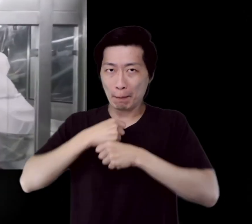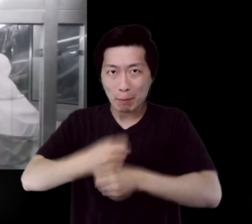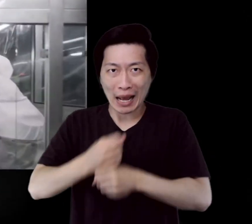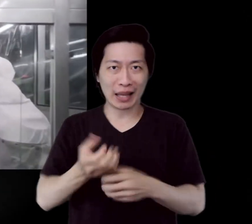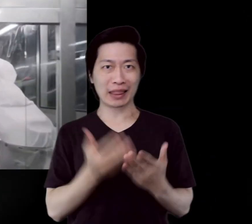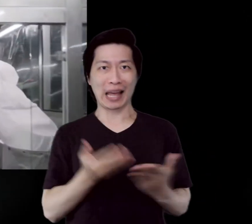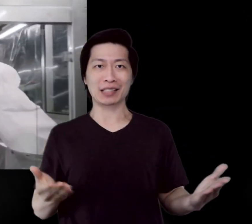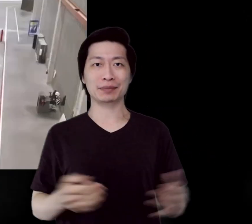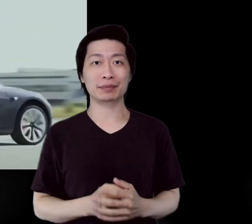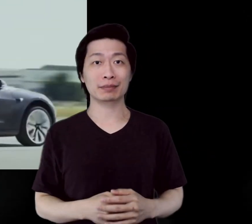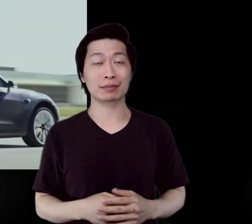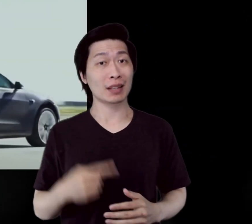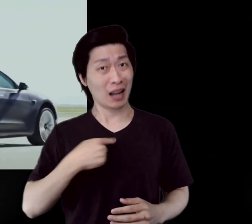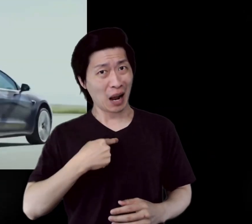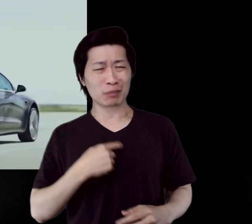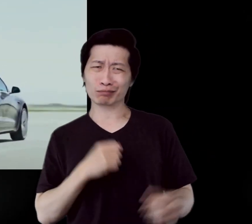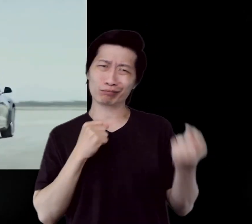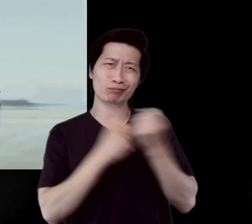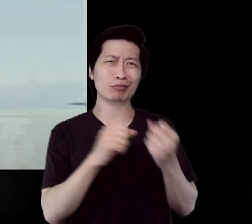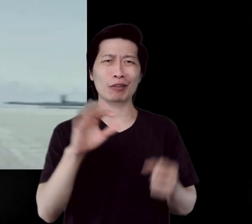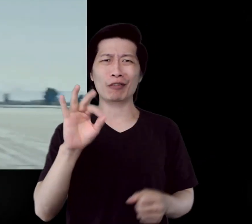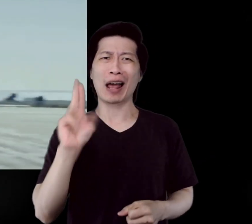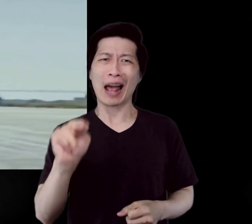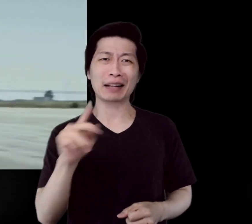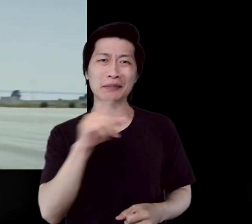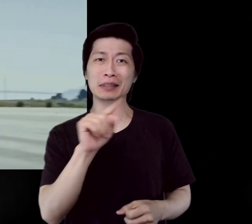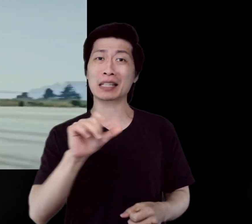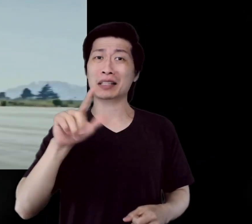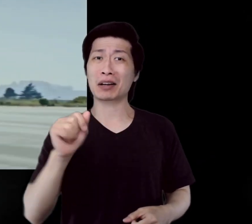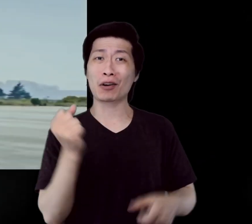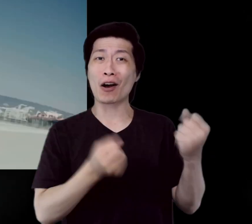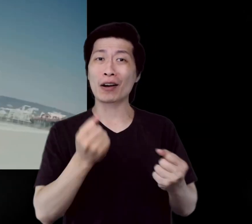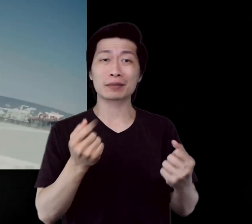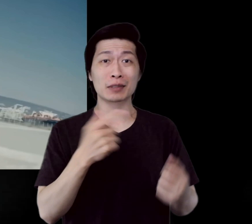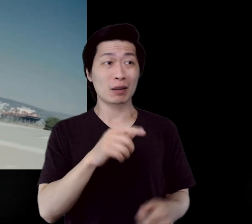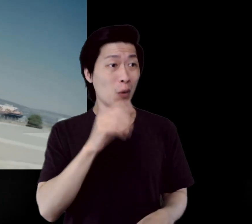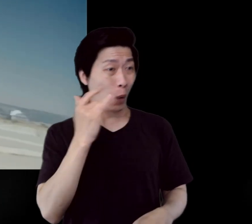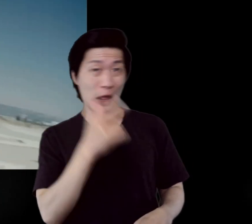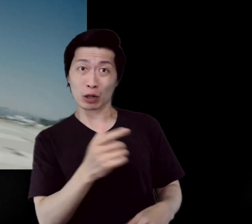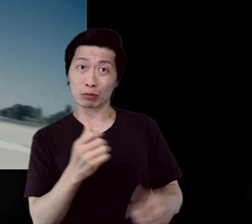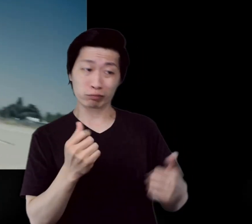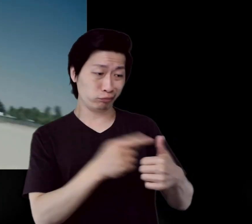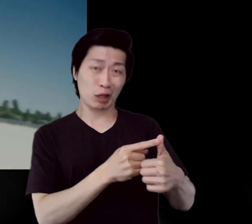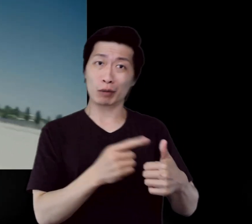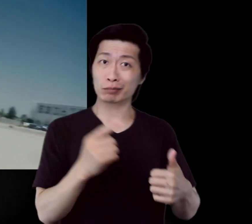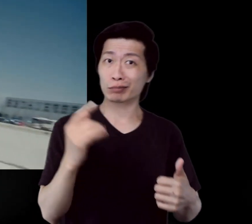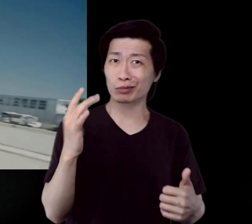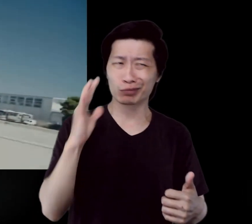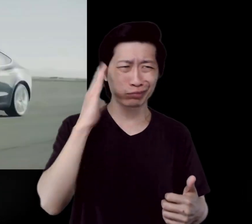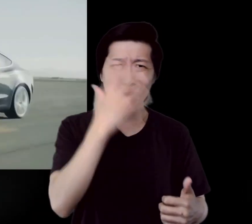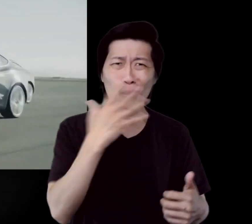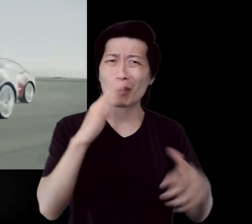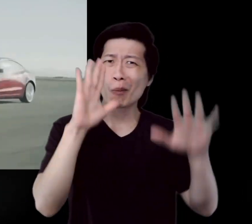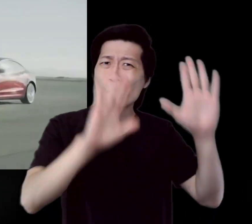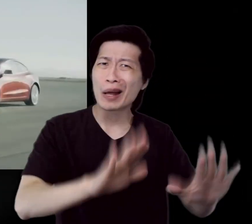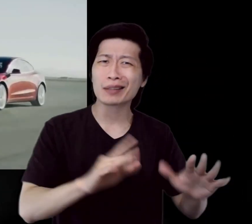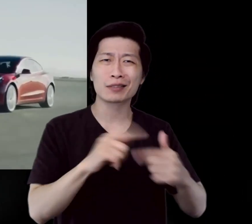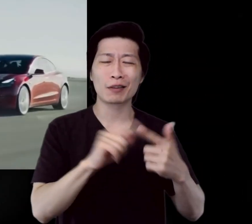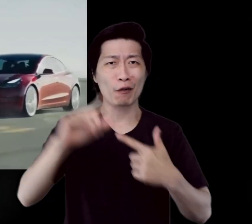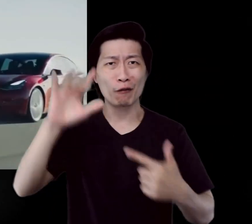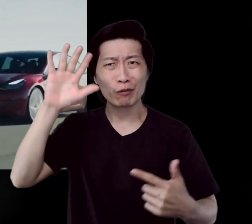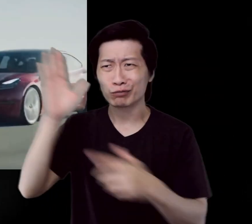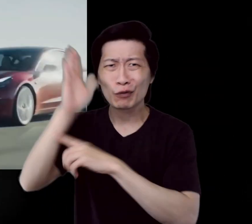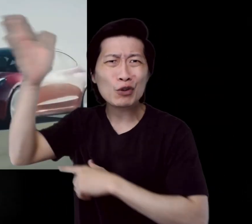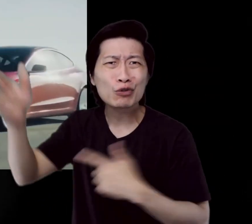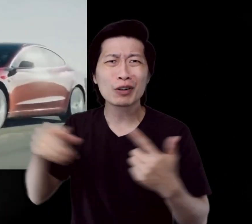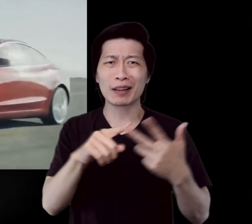we make things. I'm a fan of Tesla's cars. Not only are the cars looking amazing, futuristic, are some of the fastest cars